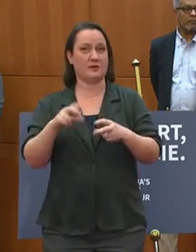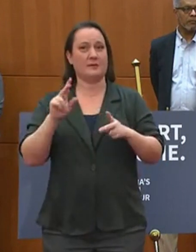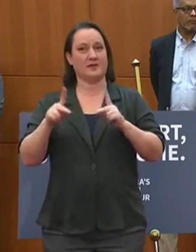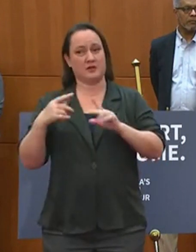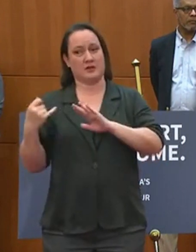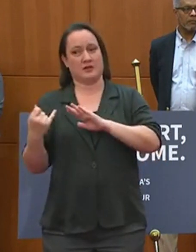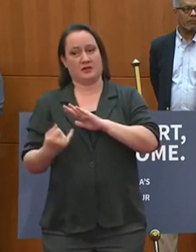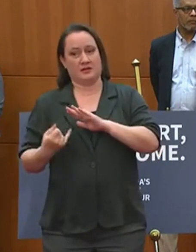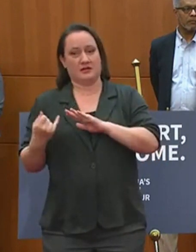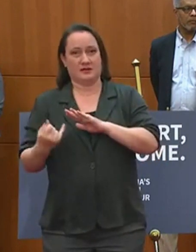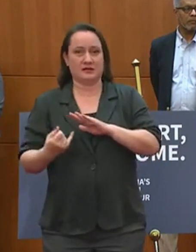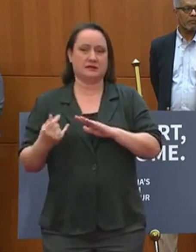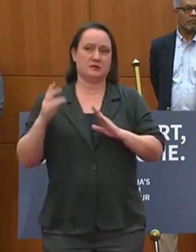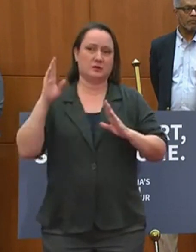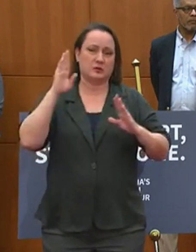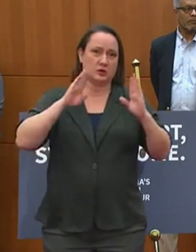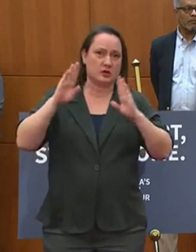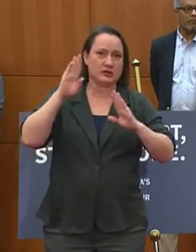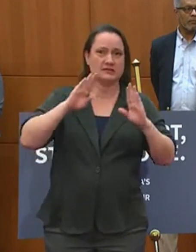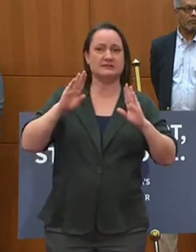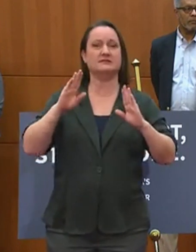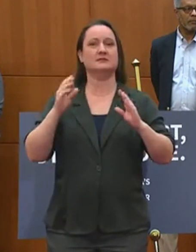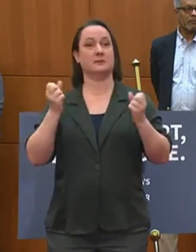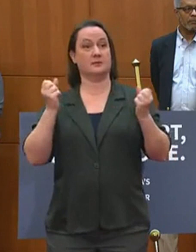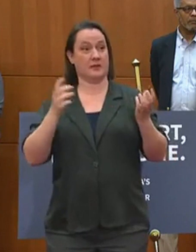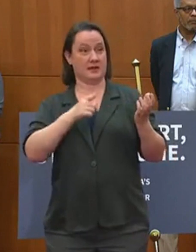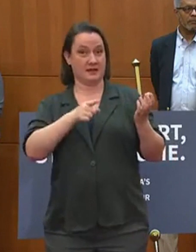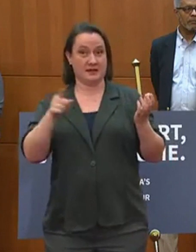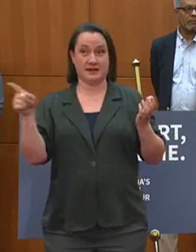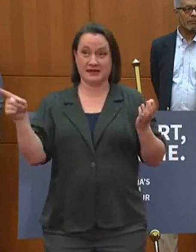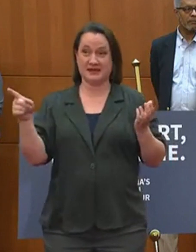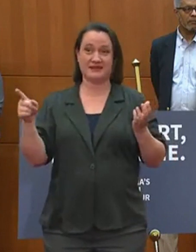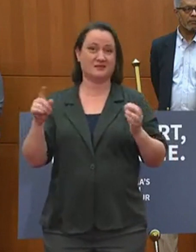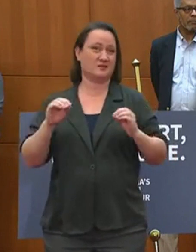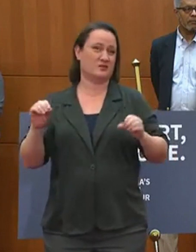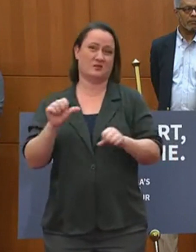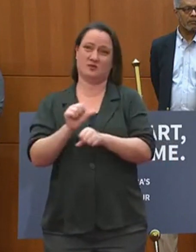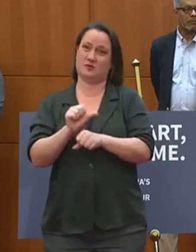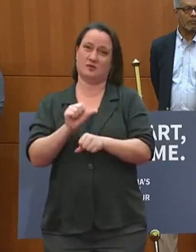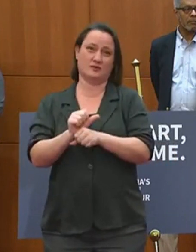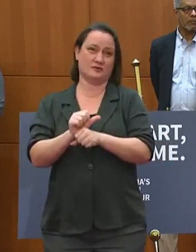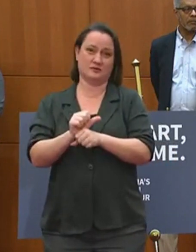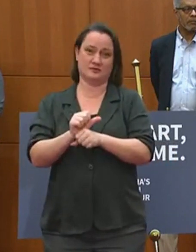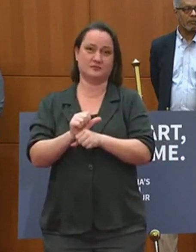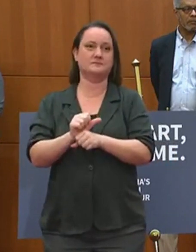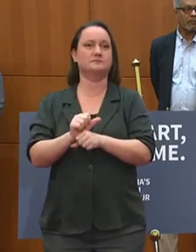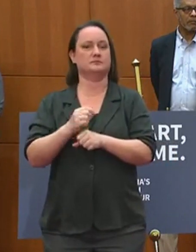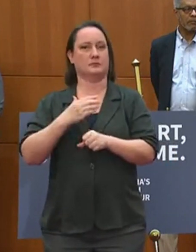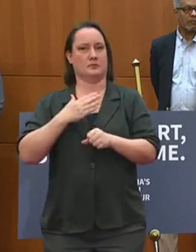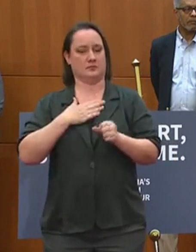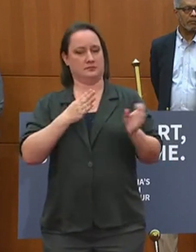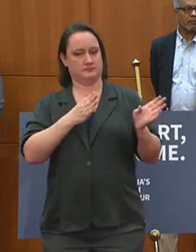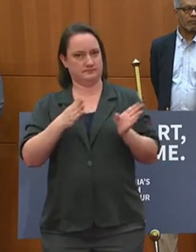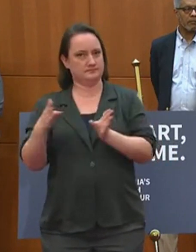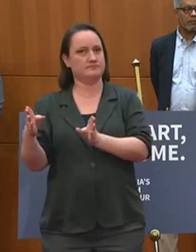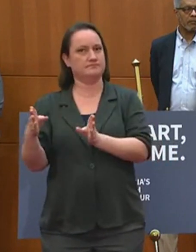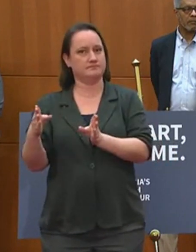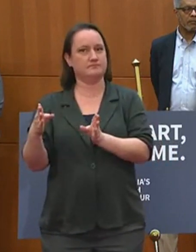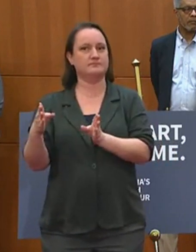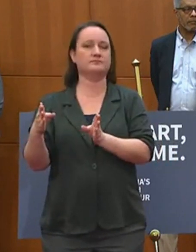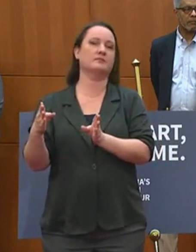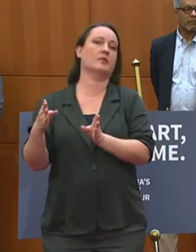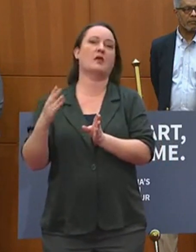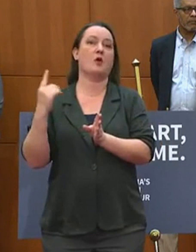isolated, you're worried, and many of you are out of work. My strategy has